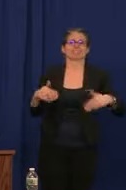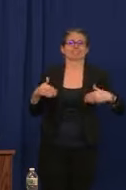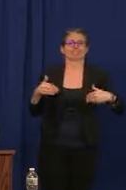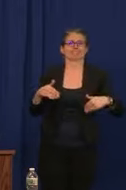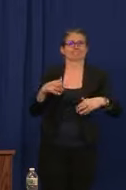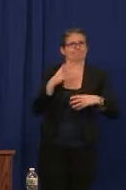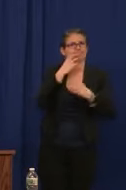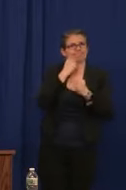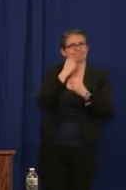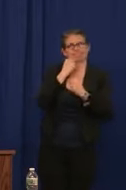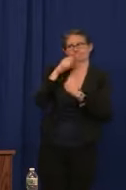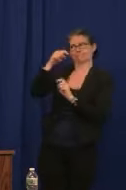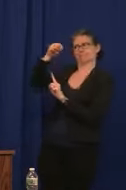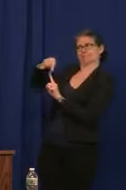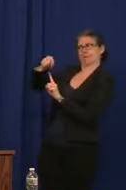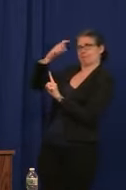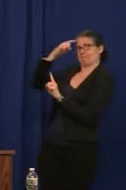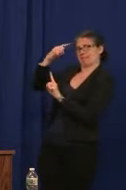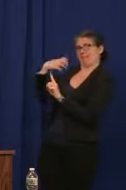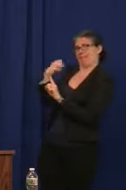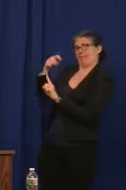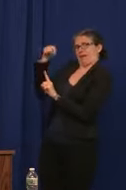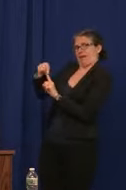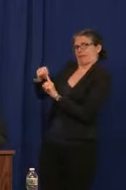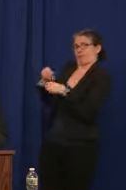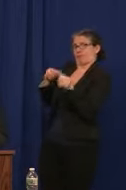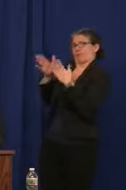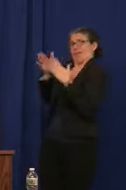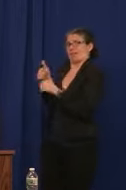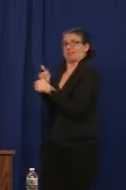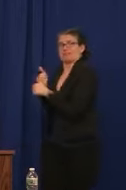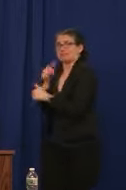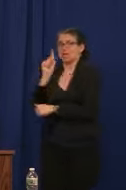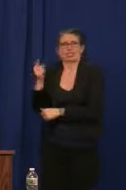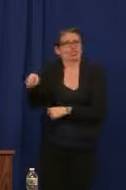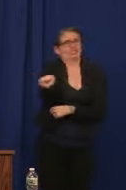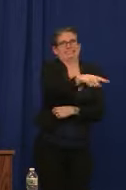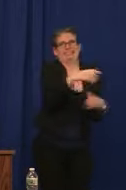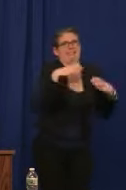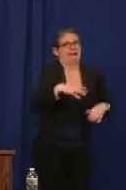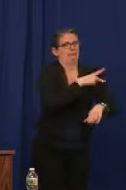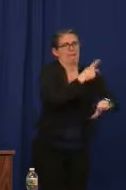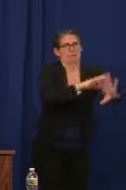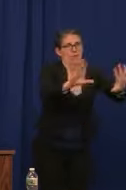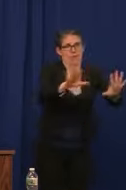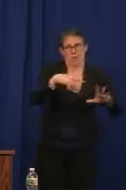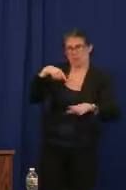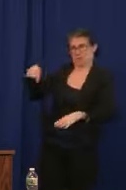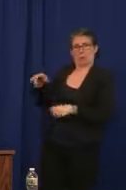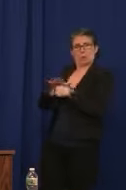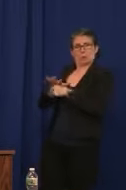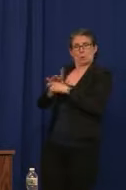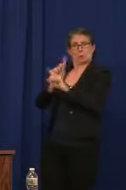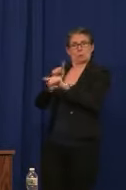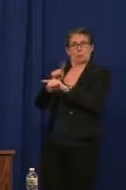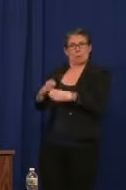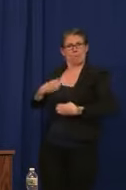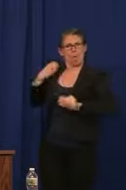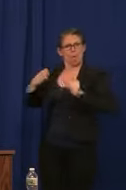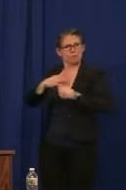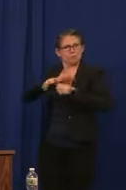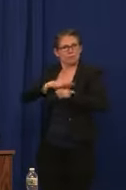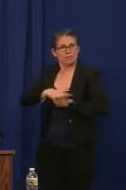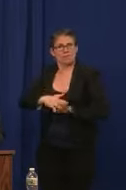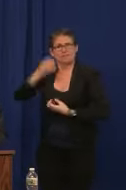to take care of themselves physically as well as mentally. As the governor said, we'll have more to talk about that in the very near future. I'd like to turn next to